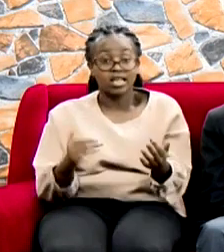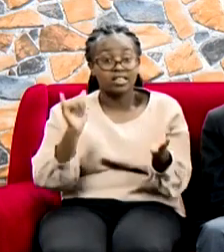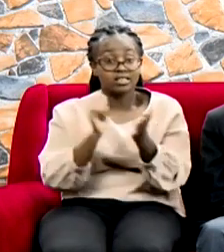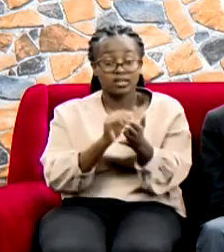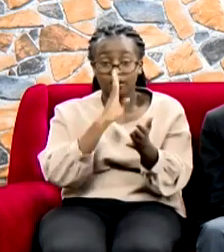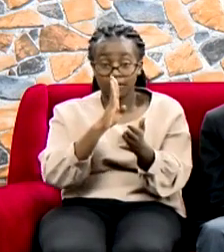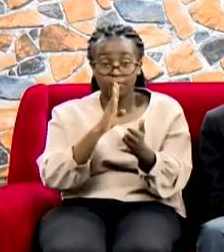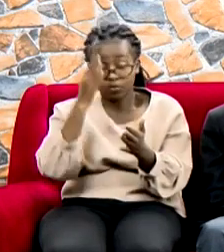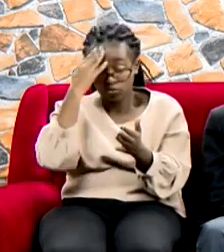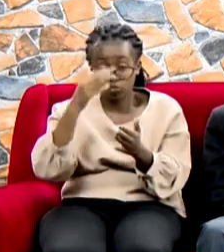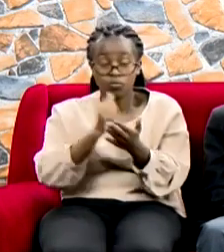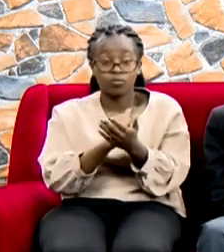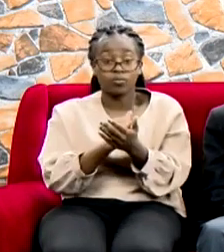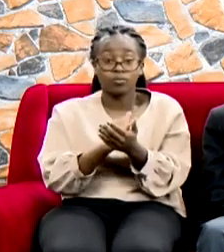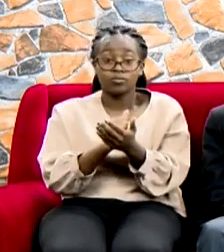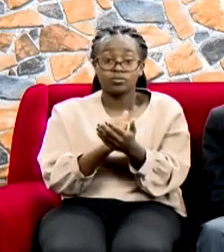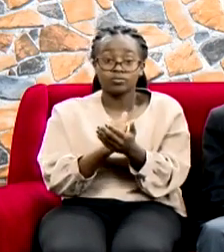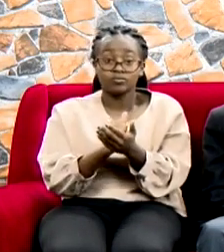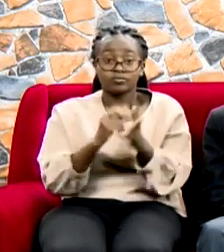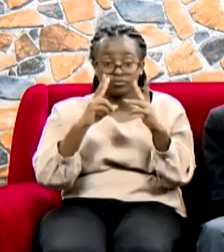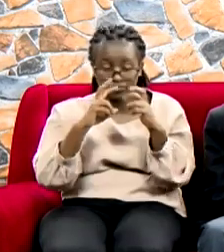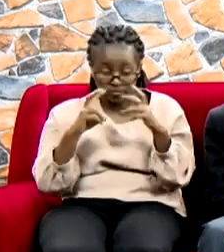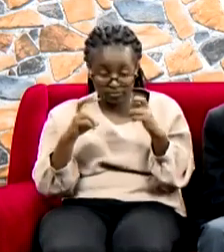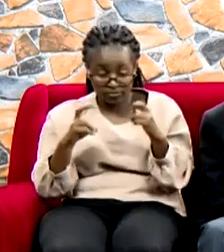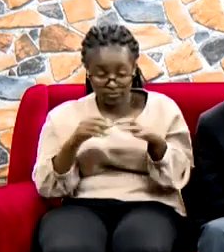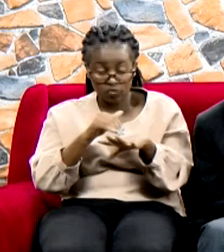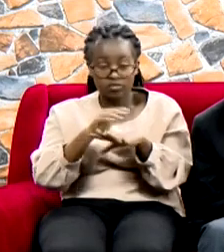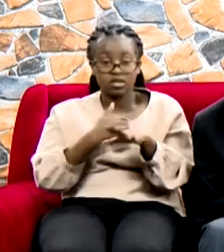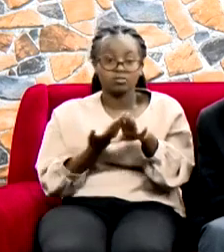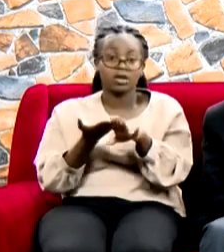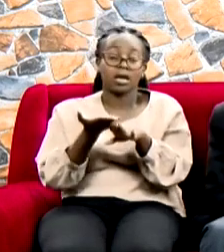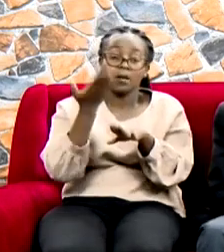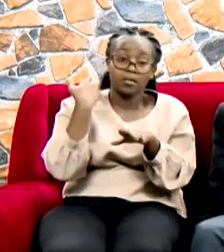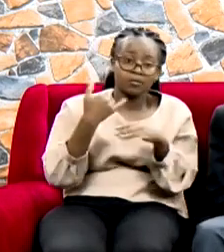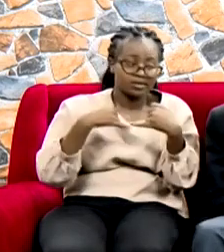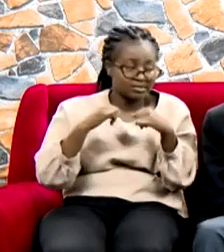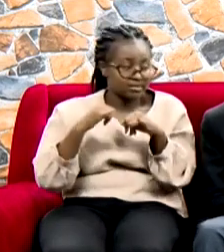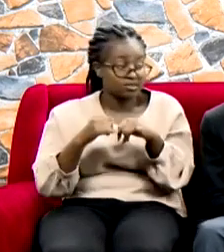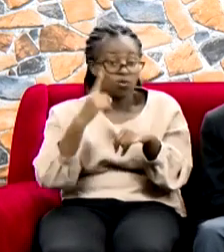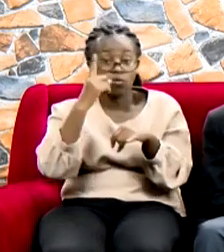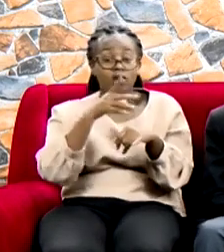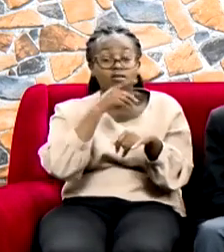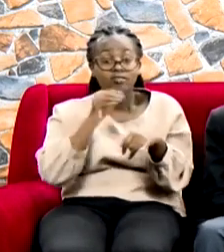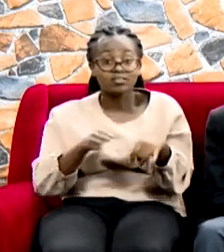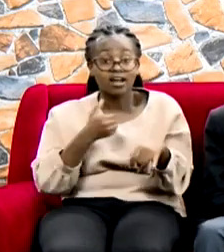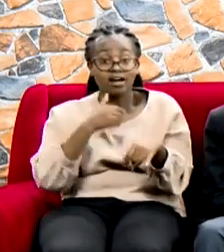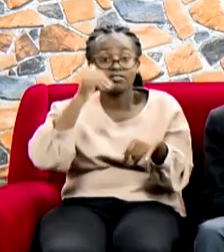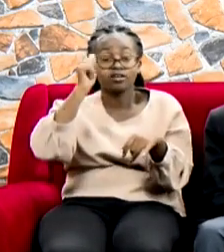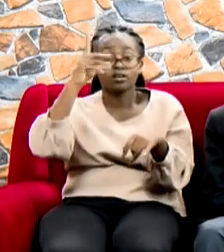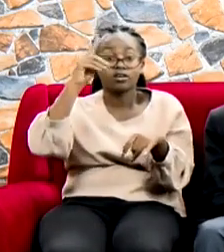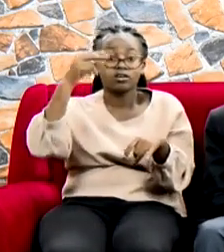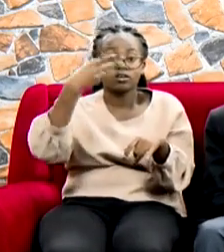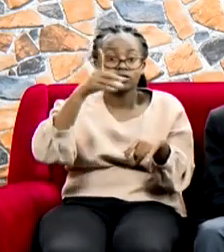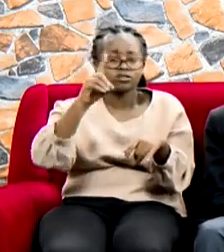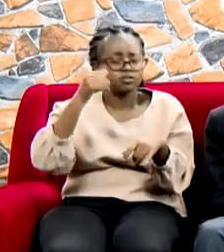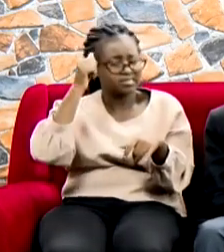be picked even through ultrasound. Okay. You just sent me back. I'm trying to figure out, because one of my sons actually has ADHD.